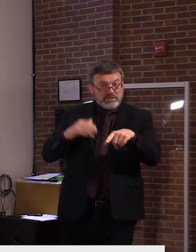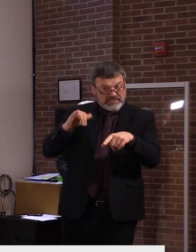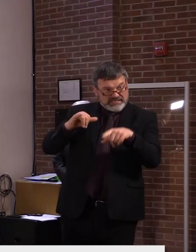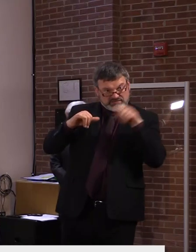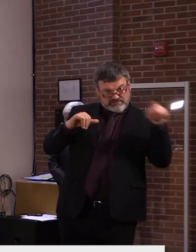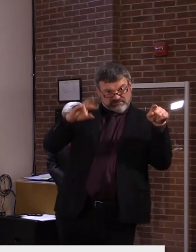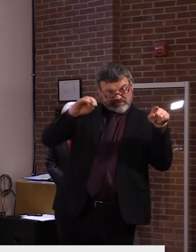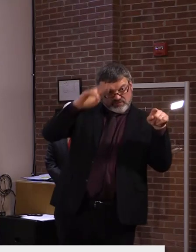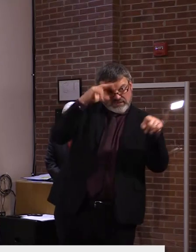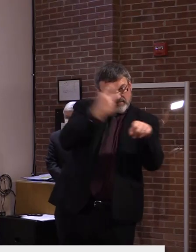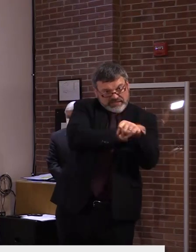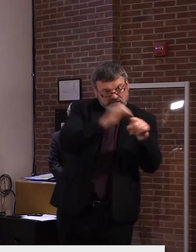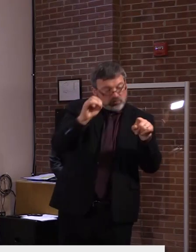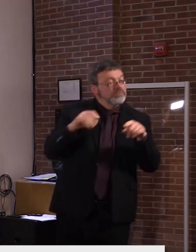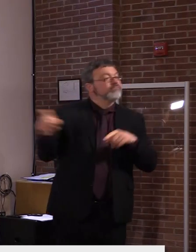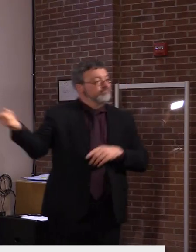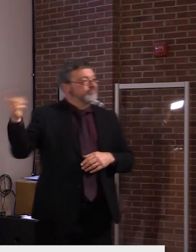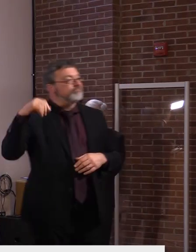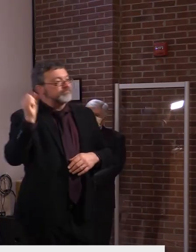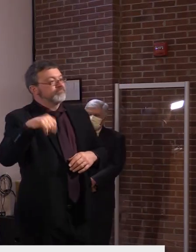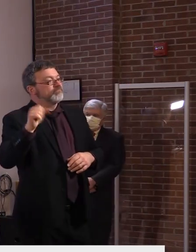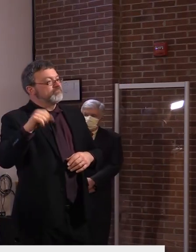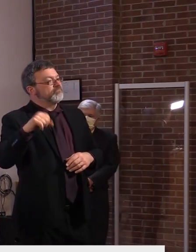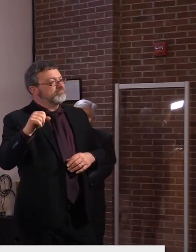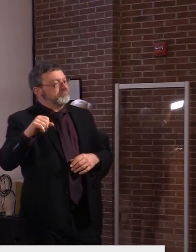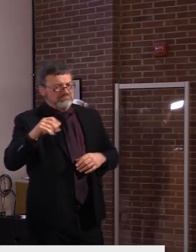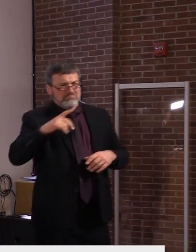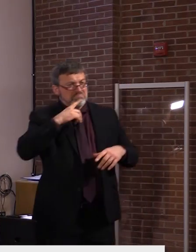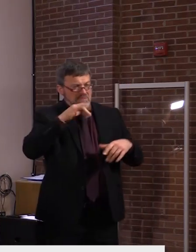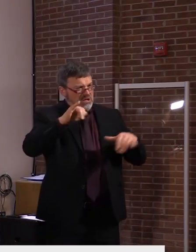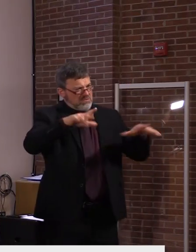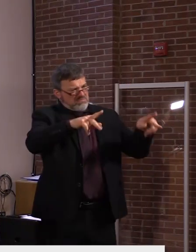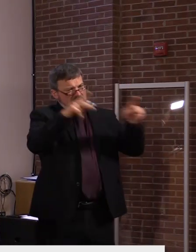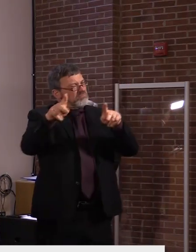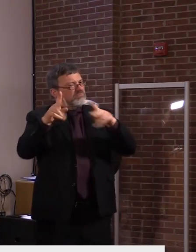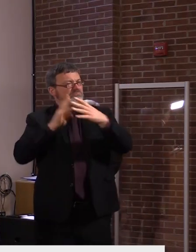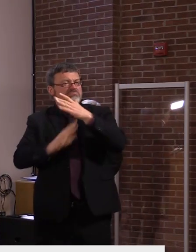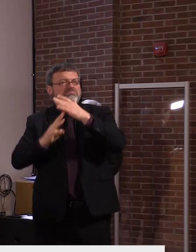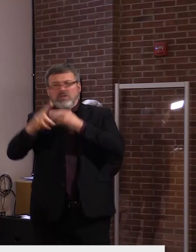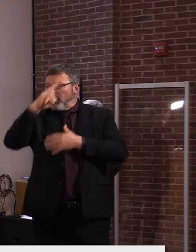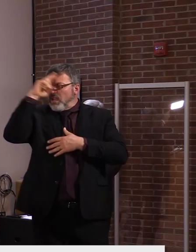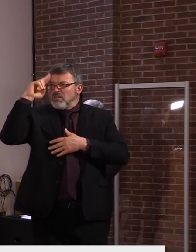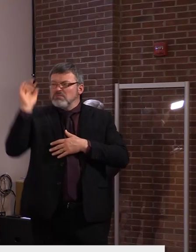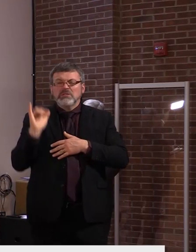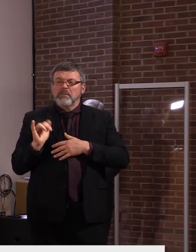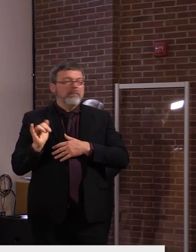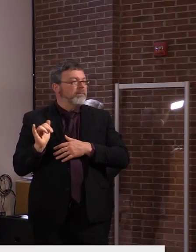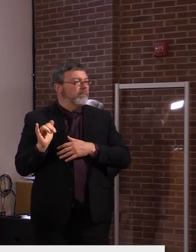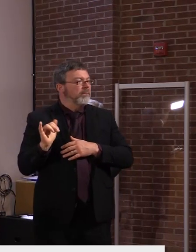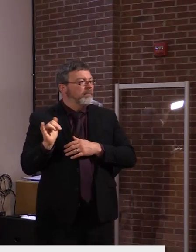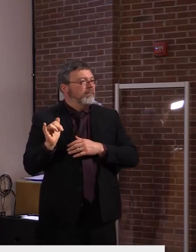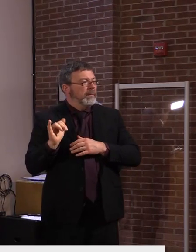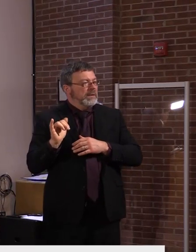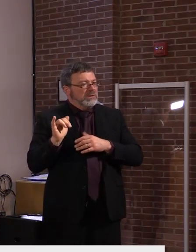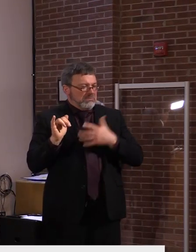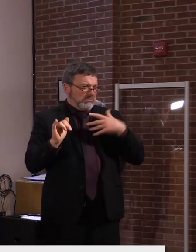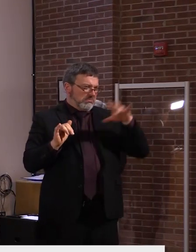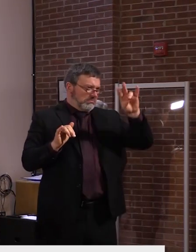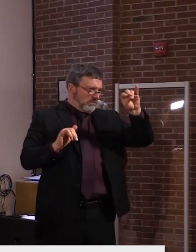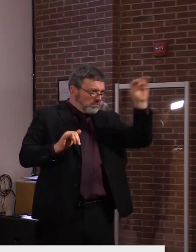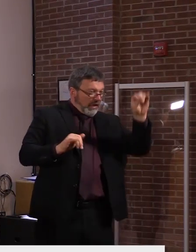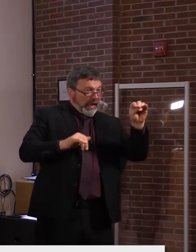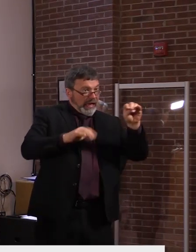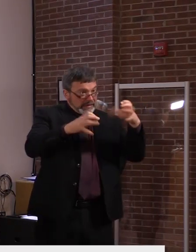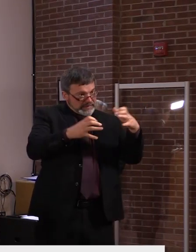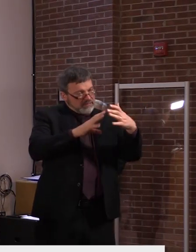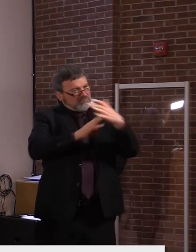It's the same with the hospitalizations, about the same rate. Although, again, as I've said before,